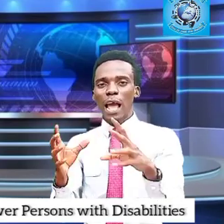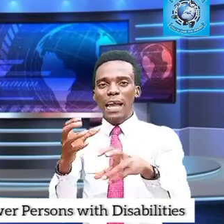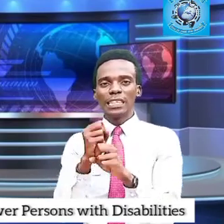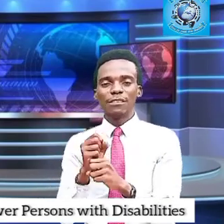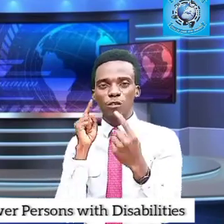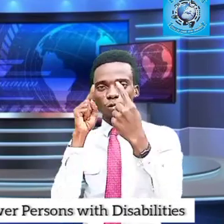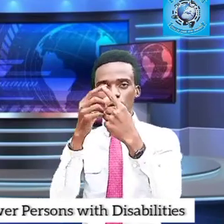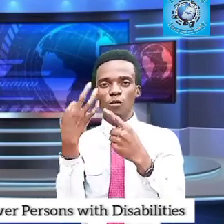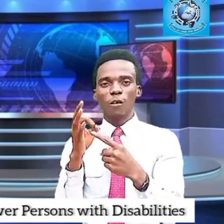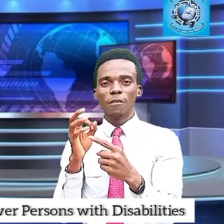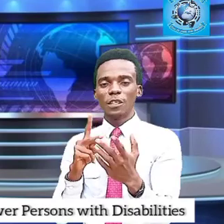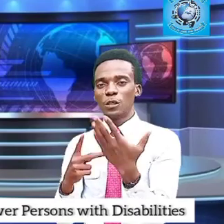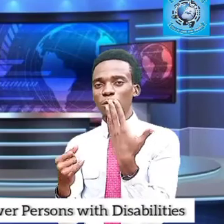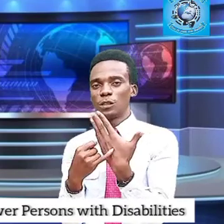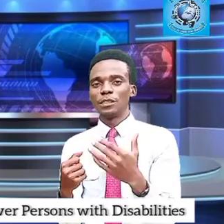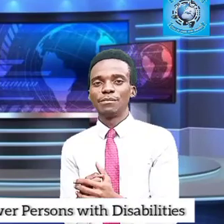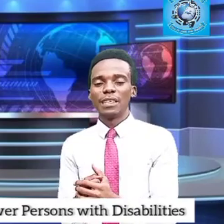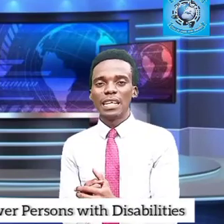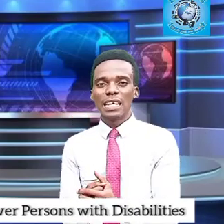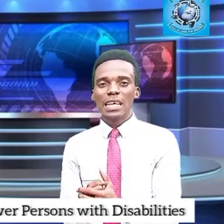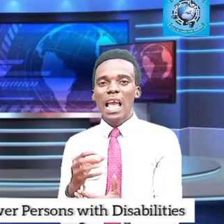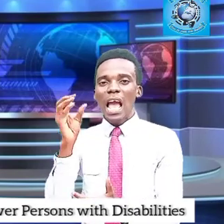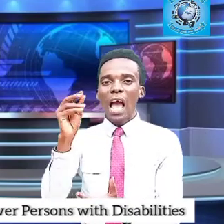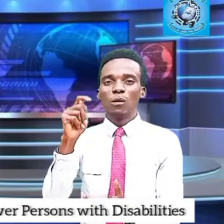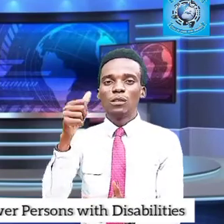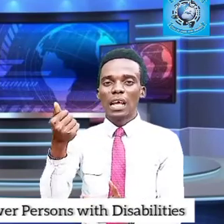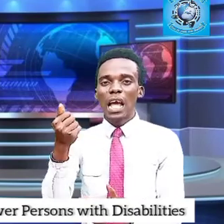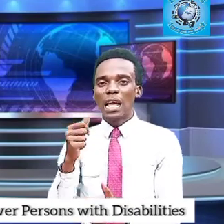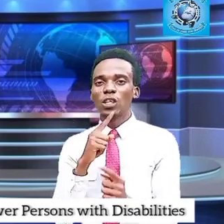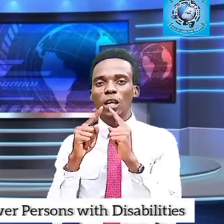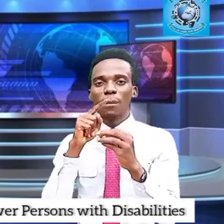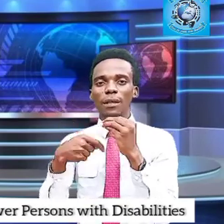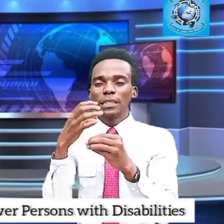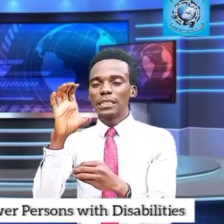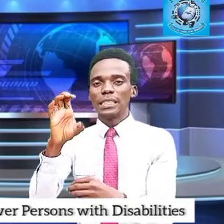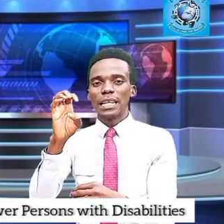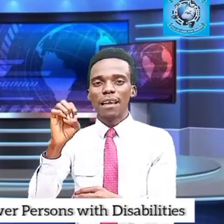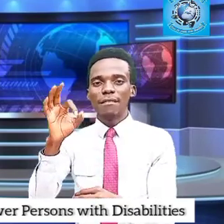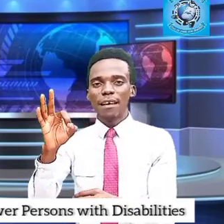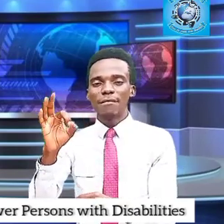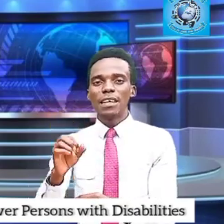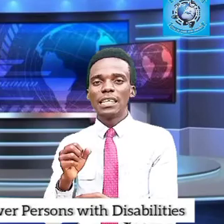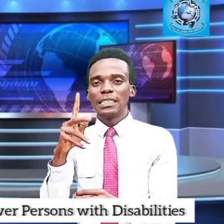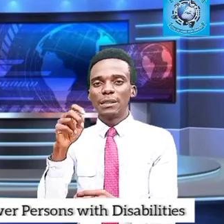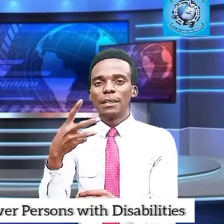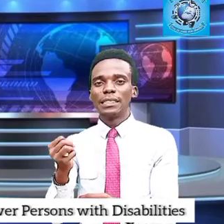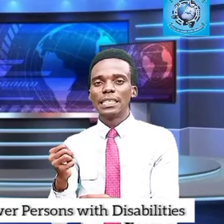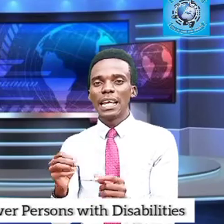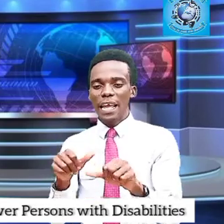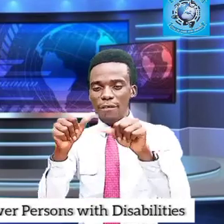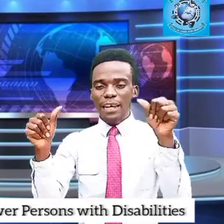the project. Alta highlighted CSF's thematic areas, which